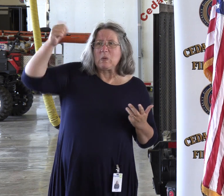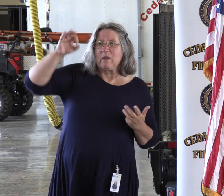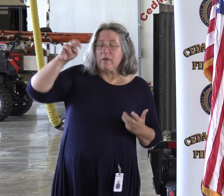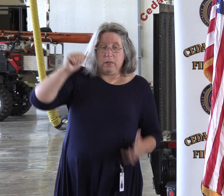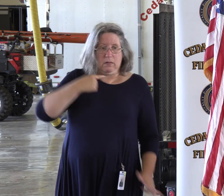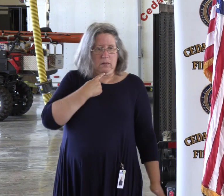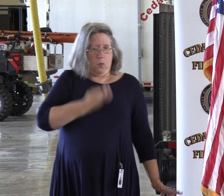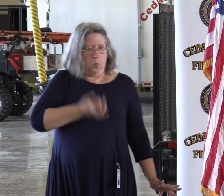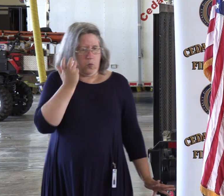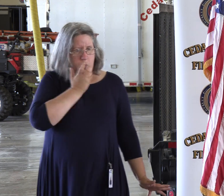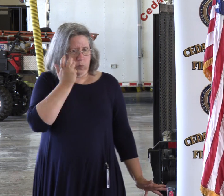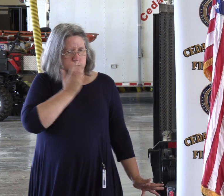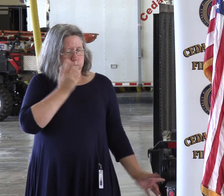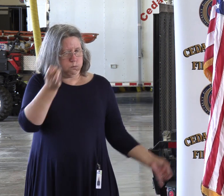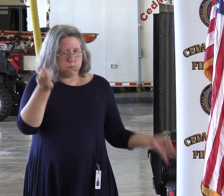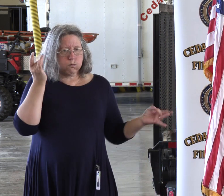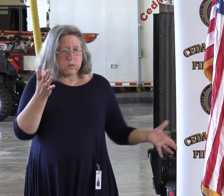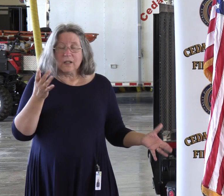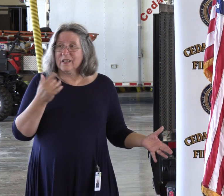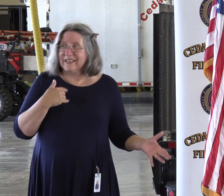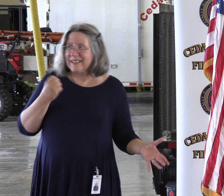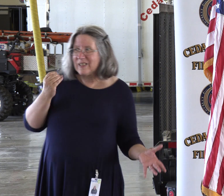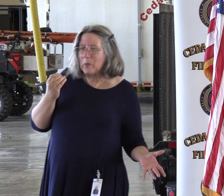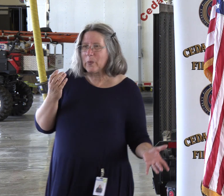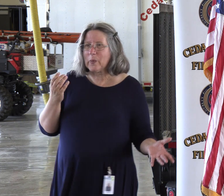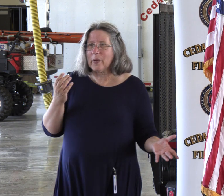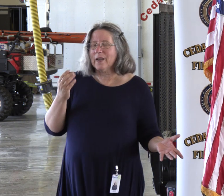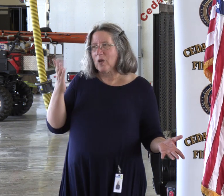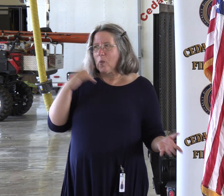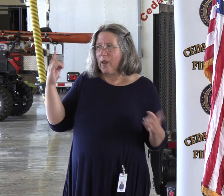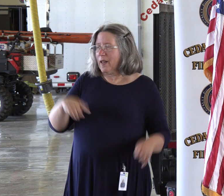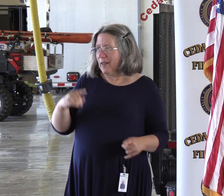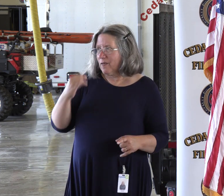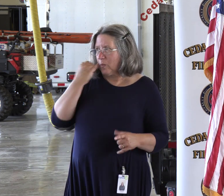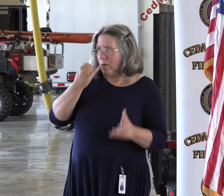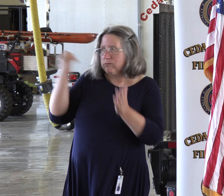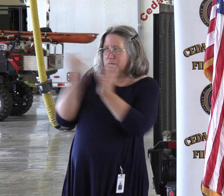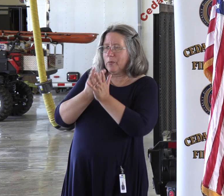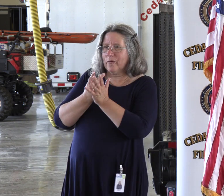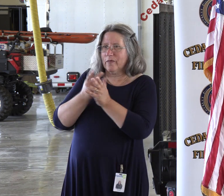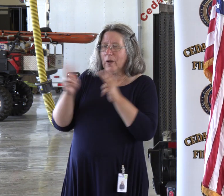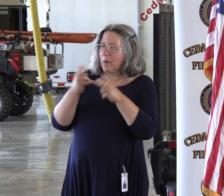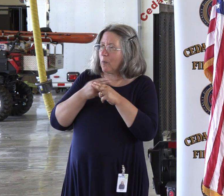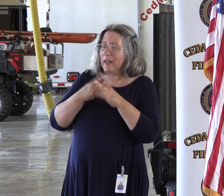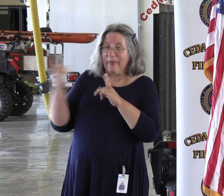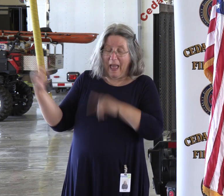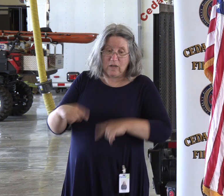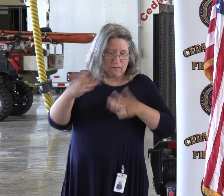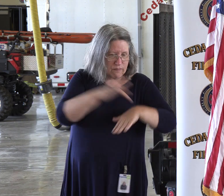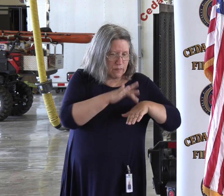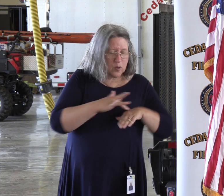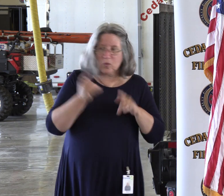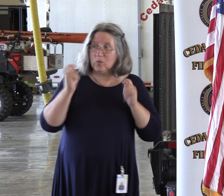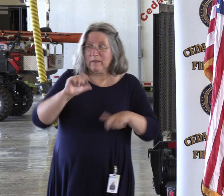seen anything like this. So I expect that as soon as that FEMA will be here very quickly, and they've been here already, and they'll get set up